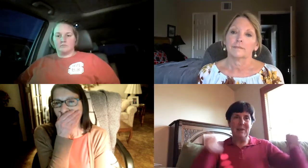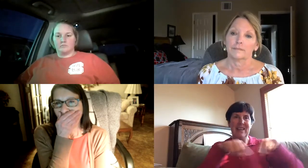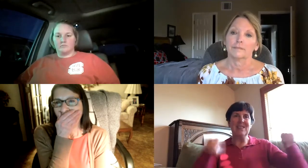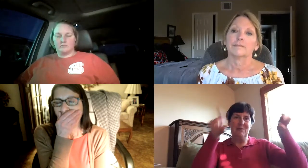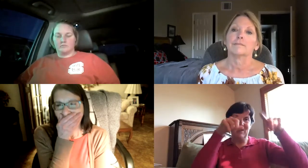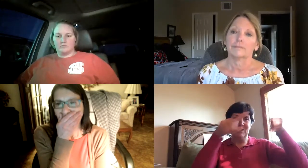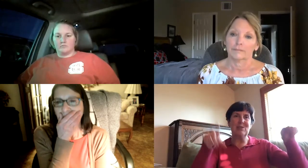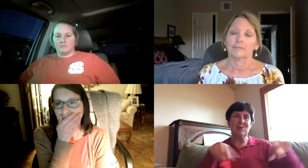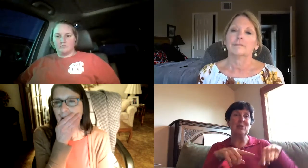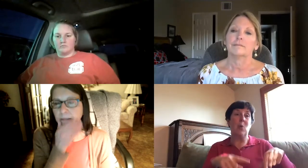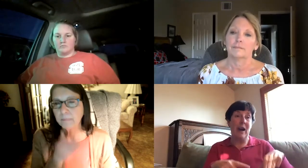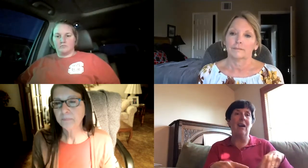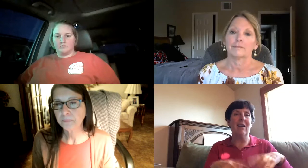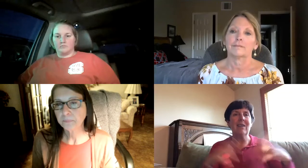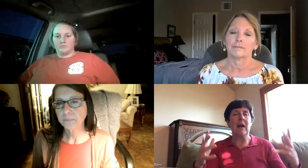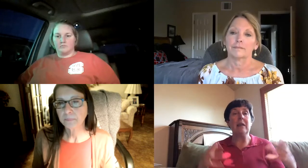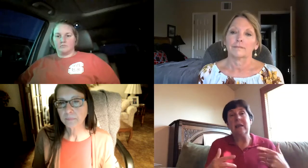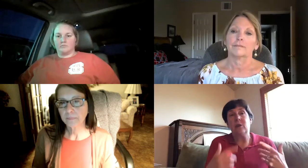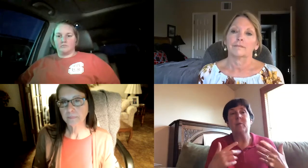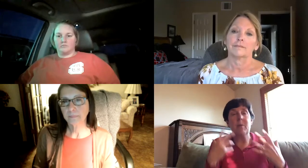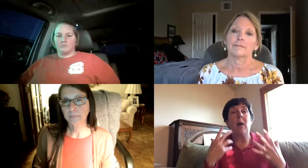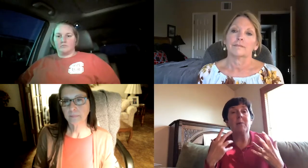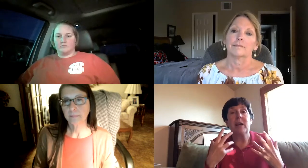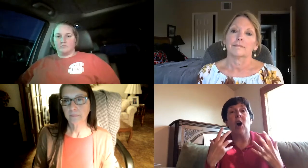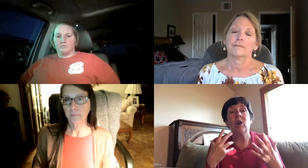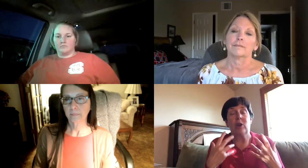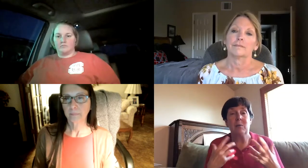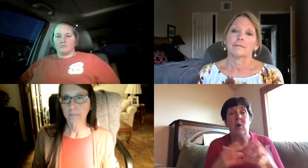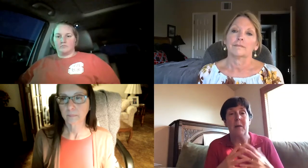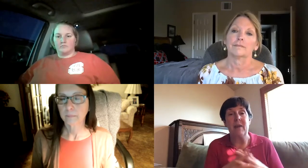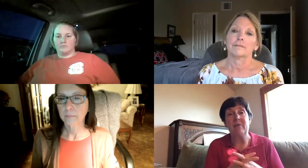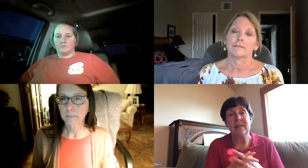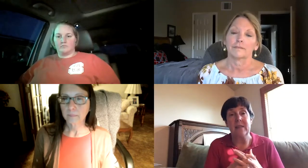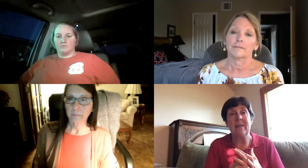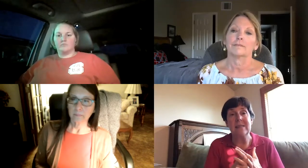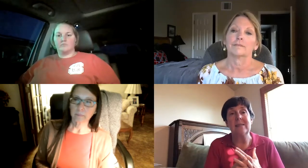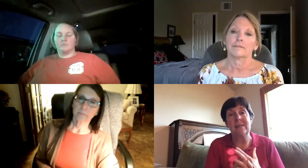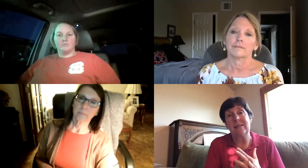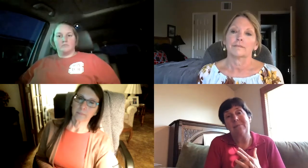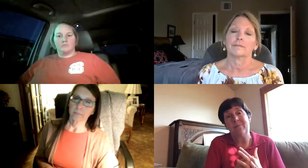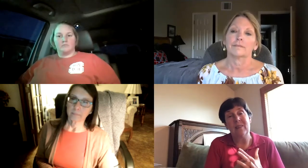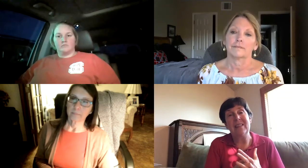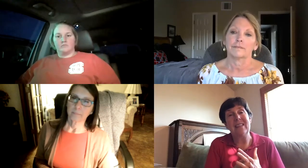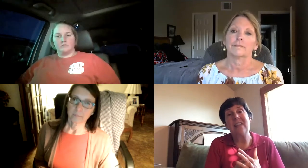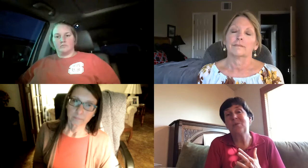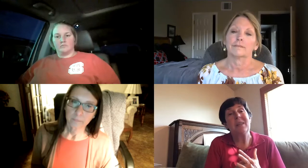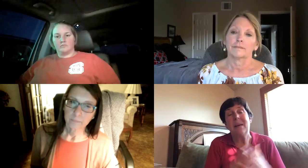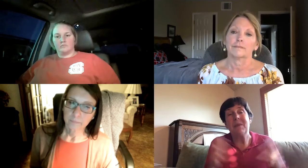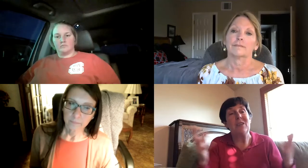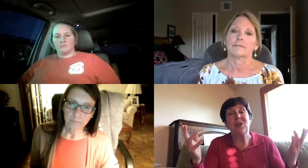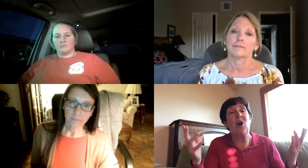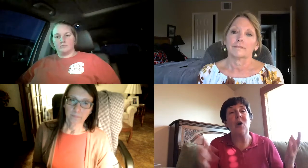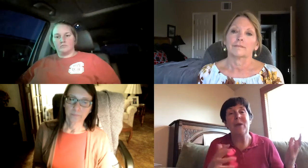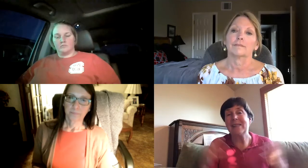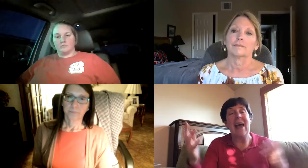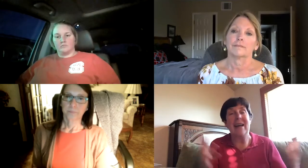big because of this square, I think you probably are looking more at my face. And that's really, I mean,